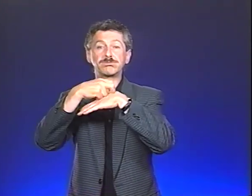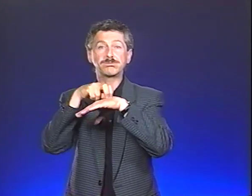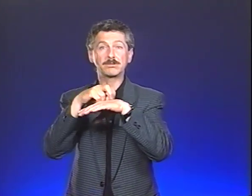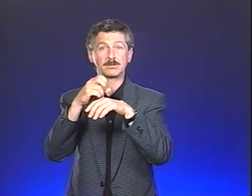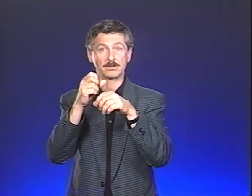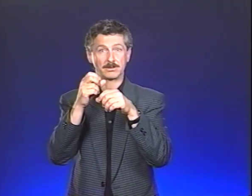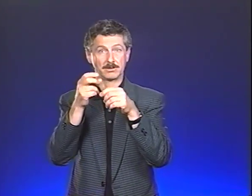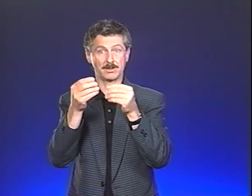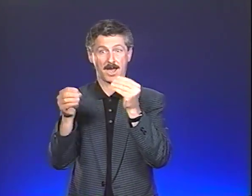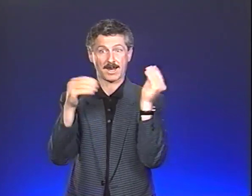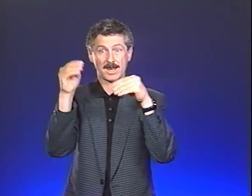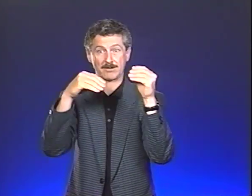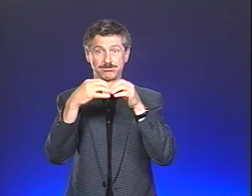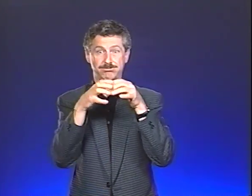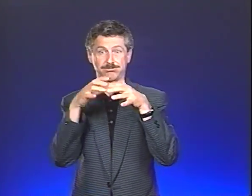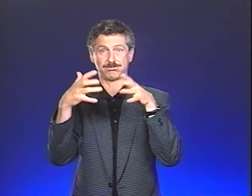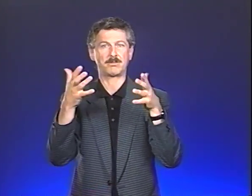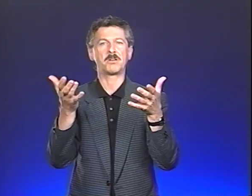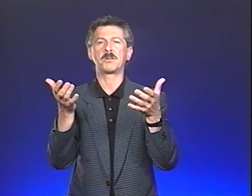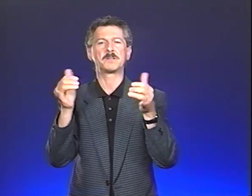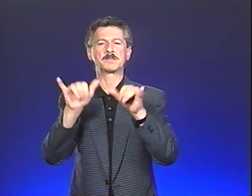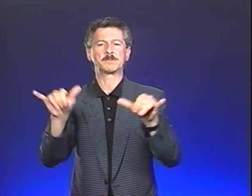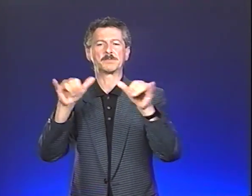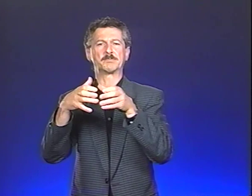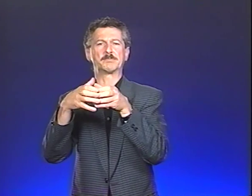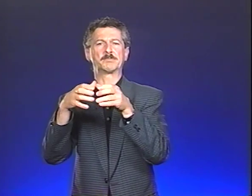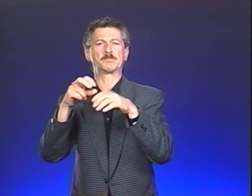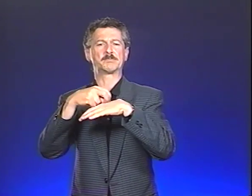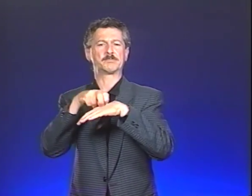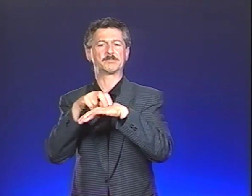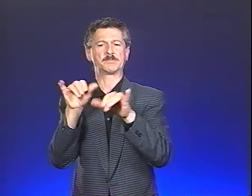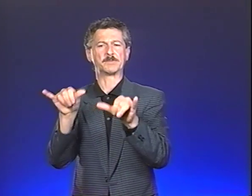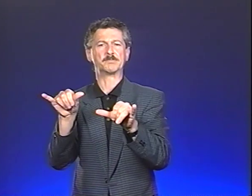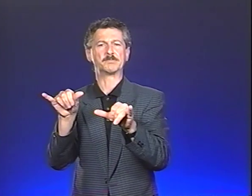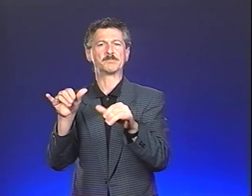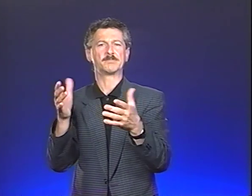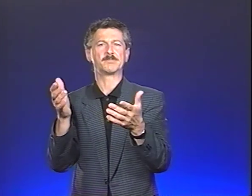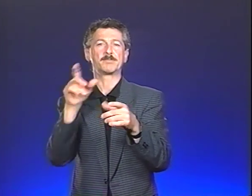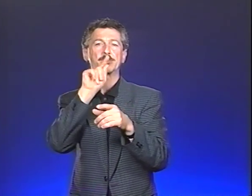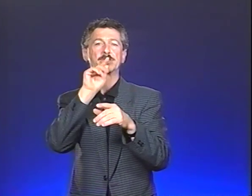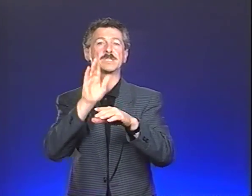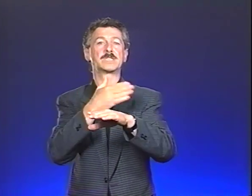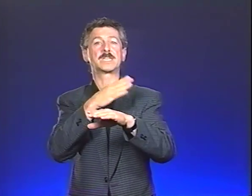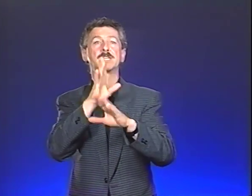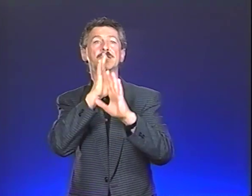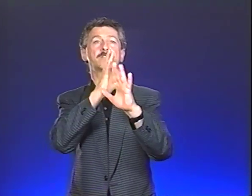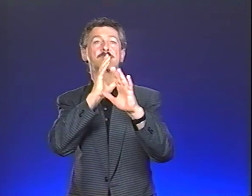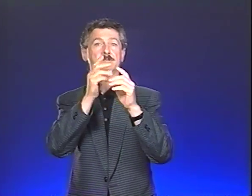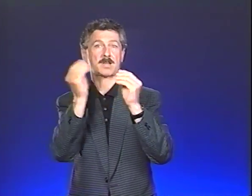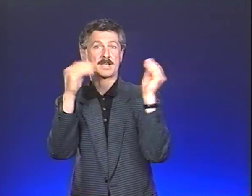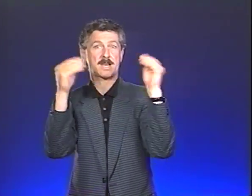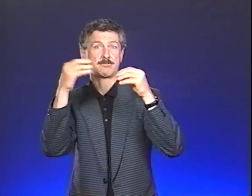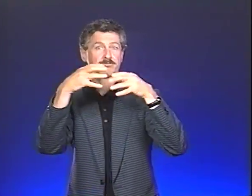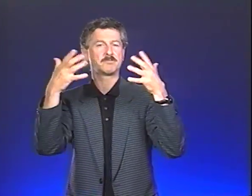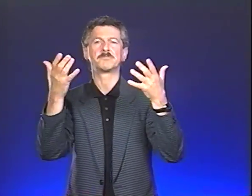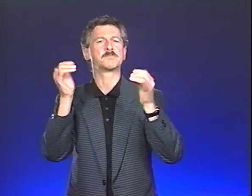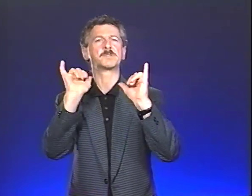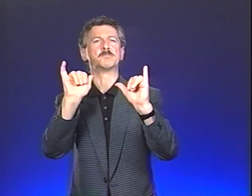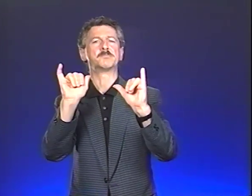of sentences, but it would take a great deal of time. The others, the honeybee's dance, the song